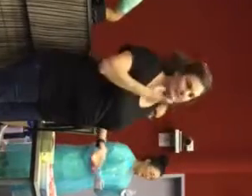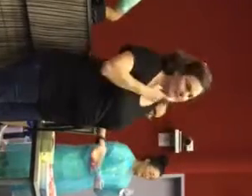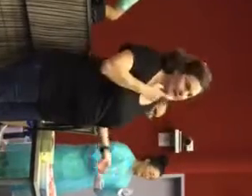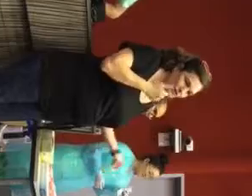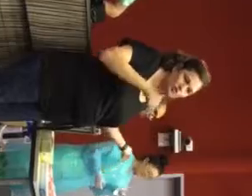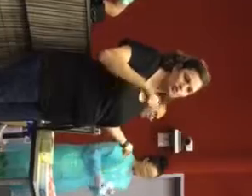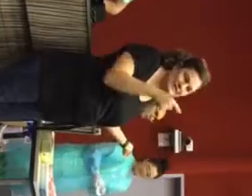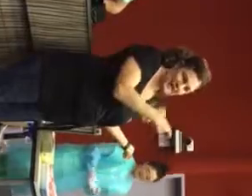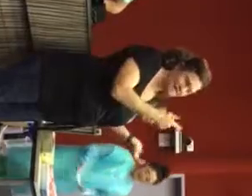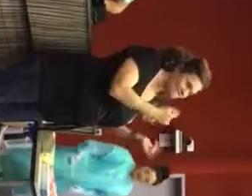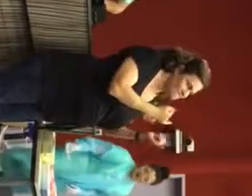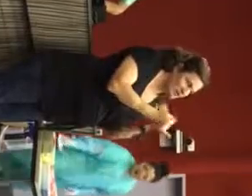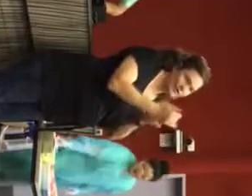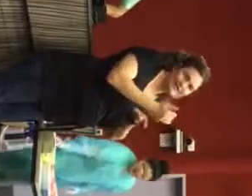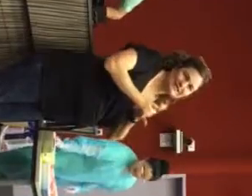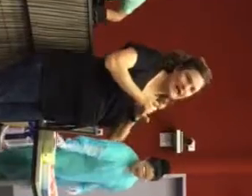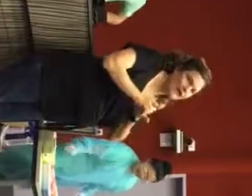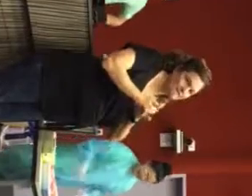very safe.